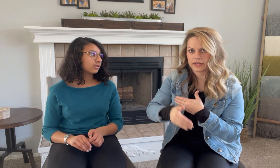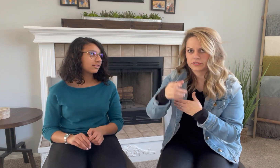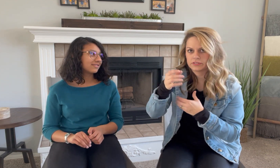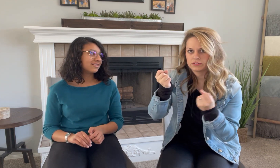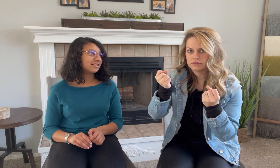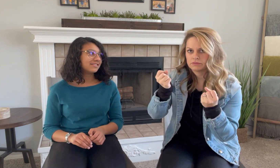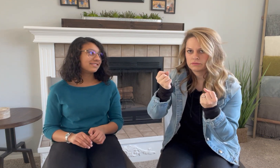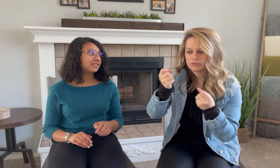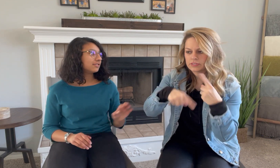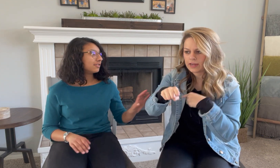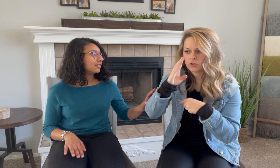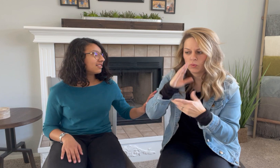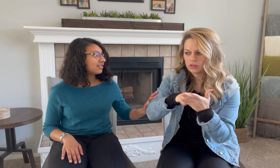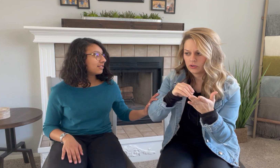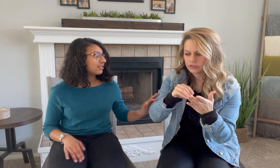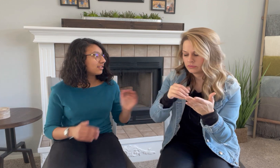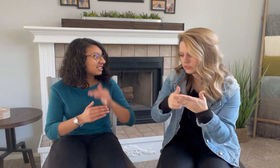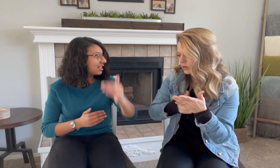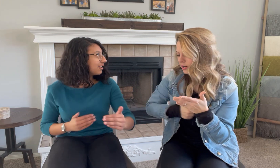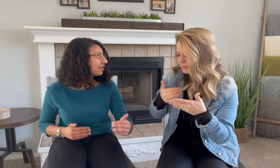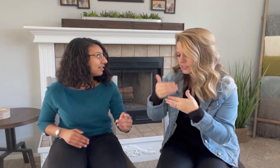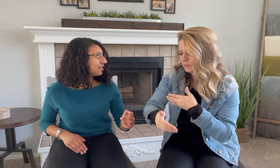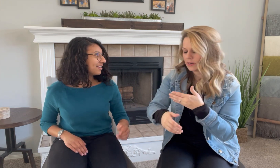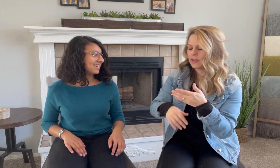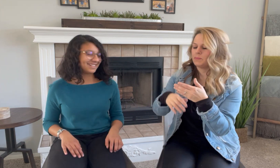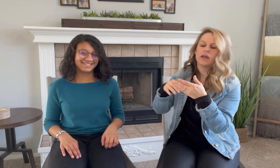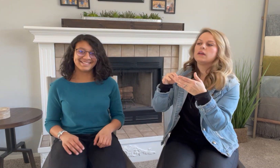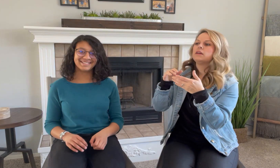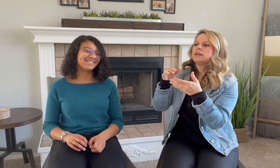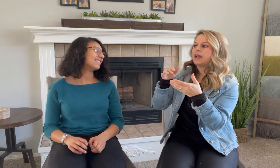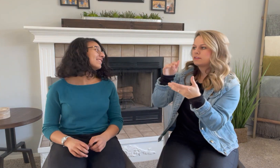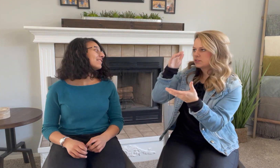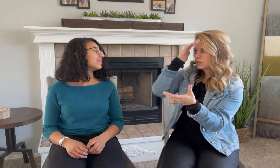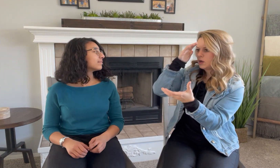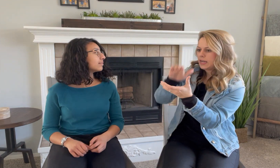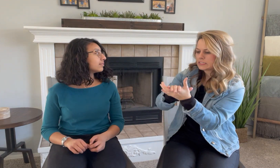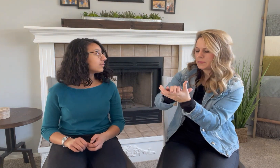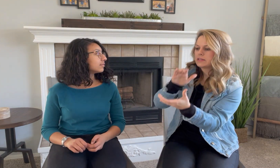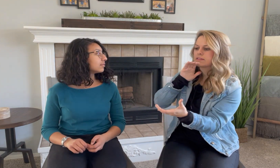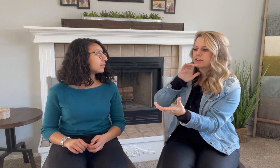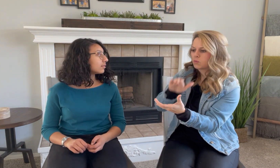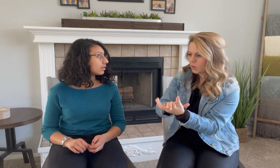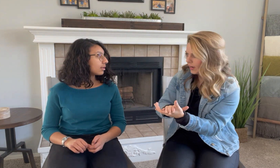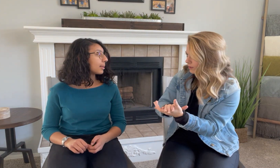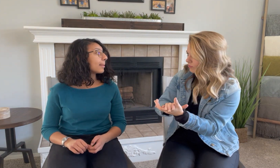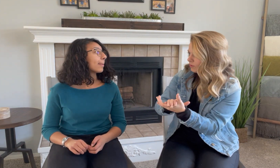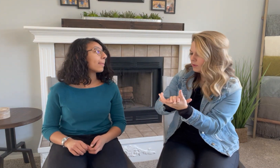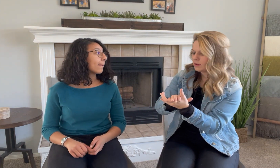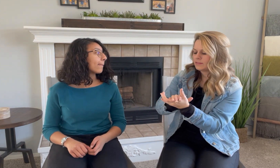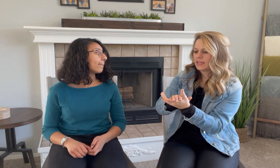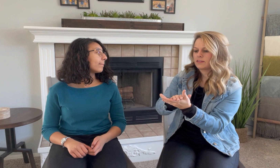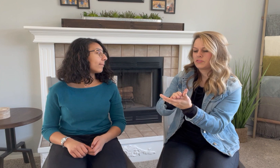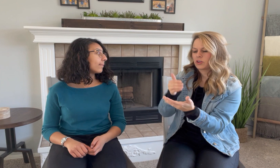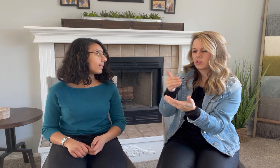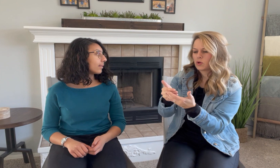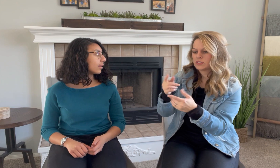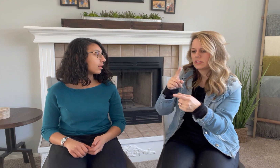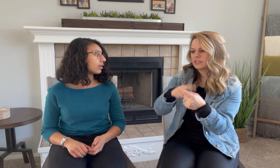next sign you will learn. Sorry, I'm skipping ahead. But yeah, so husband and then wife, they're close to the